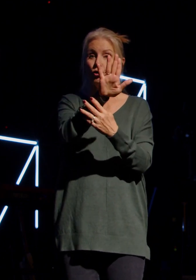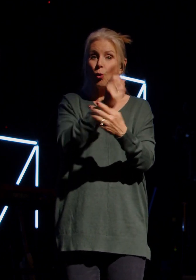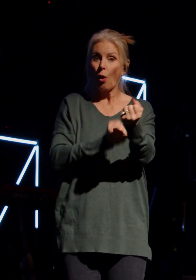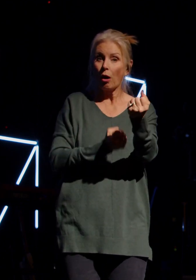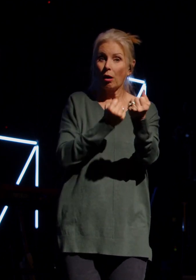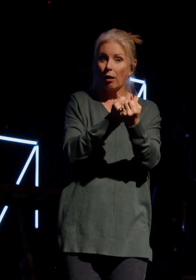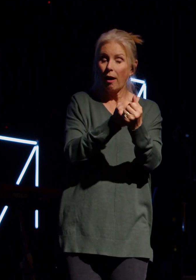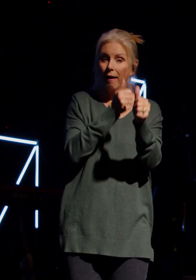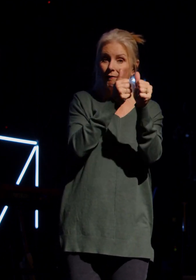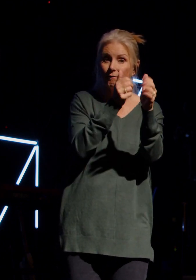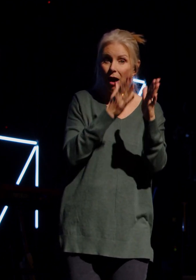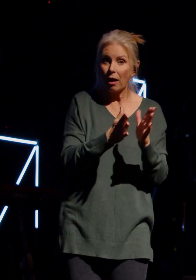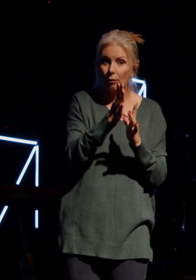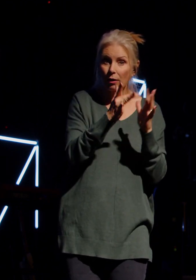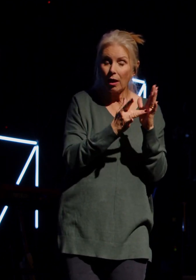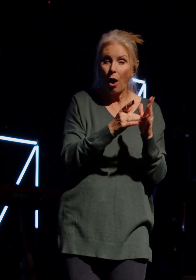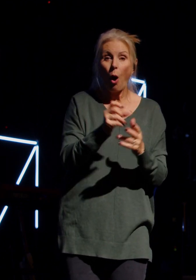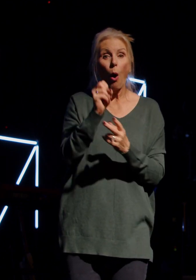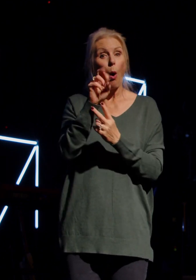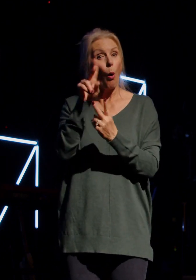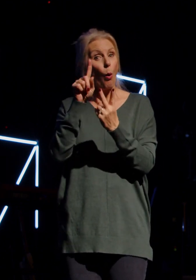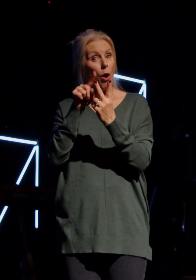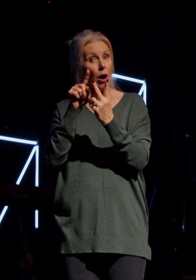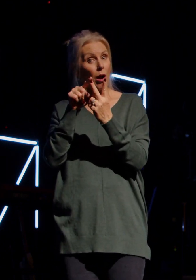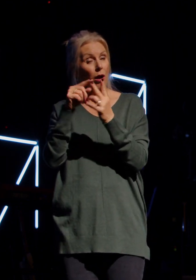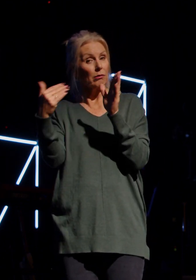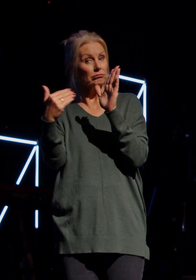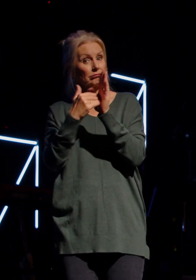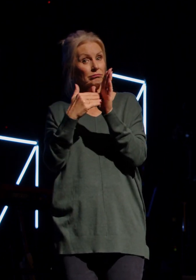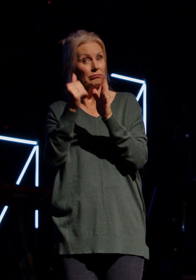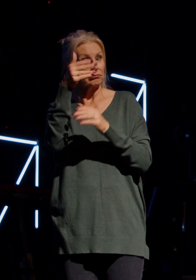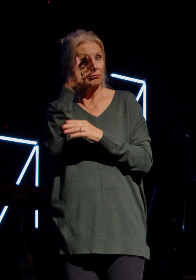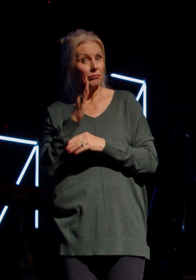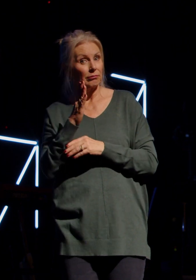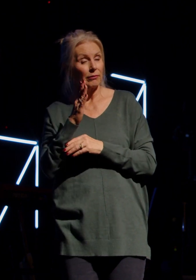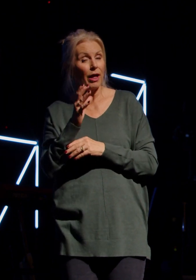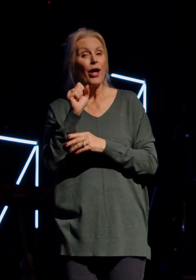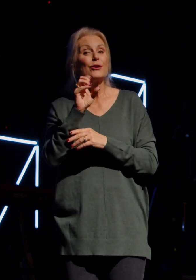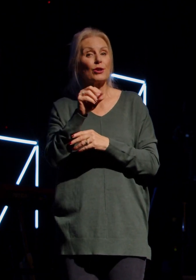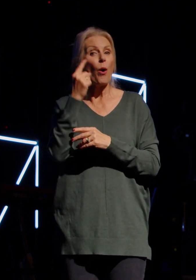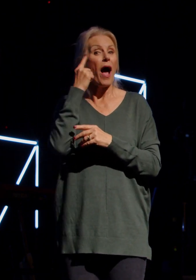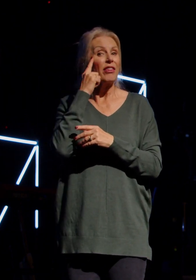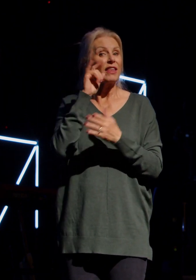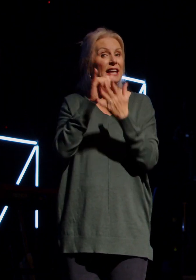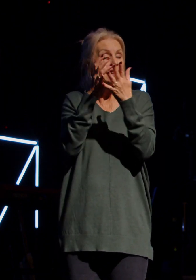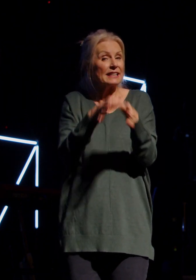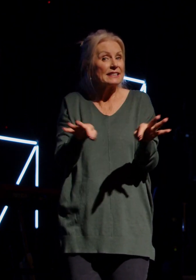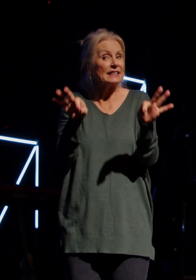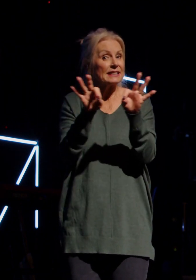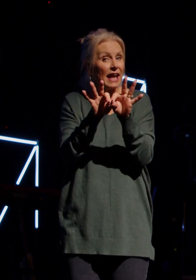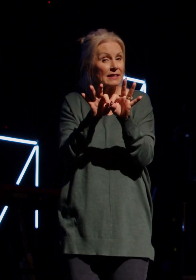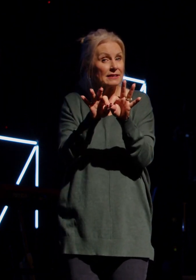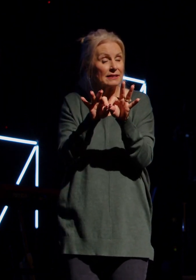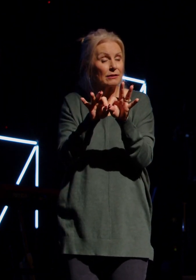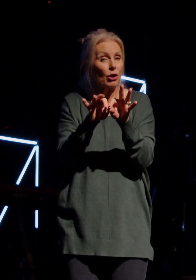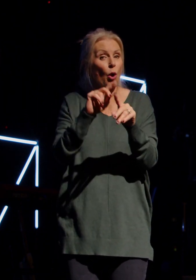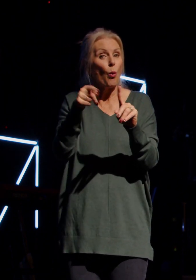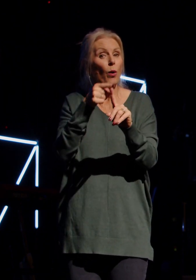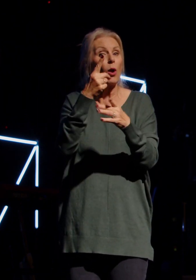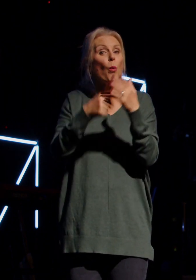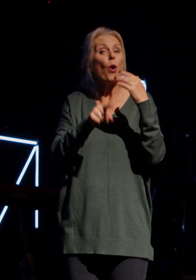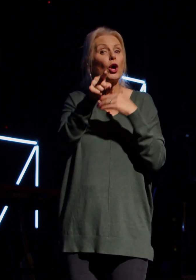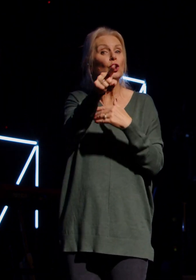him. And Mark is helping us see this. So this is where I think it gets intense, even in raising this question of what you